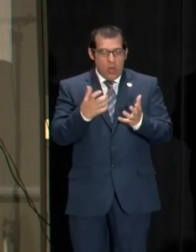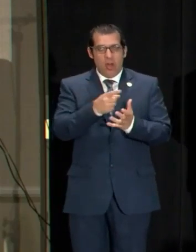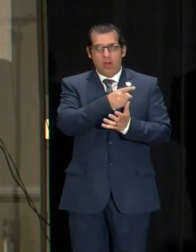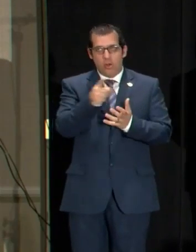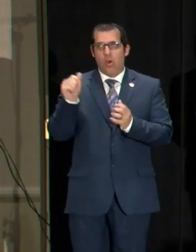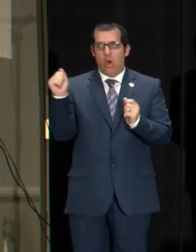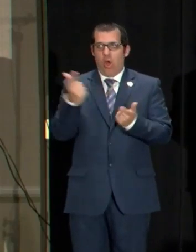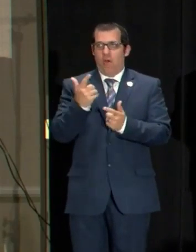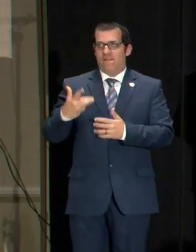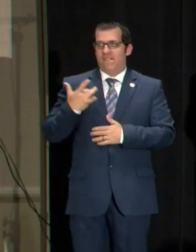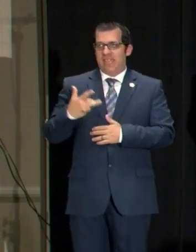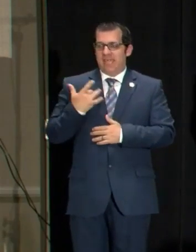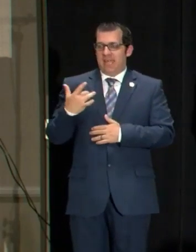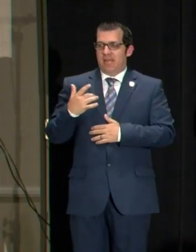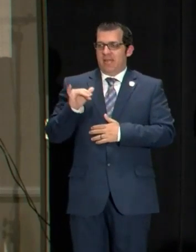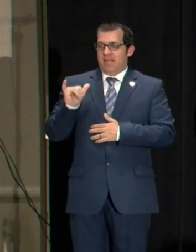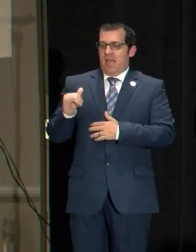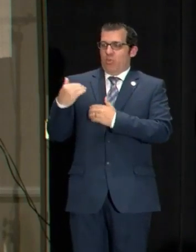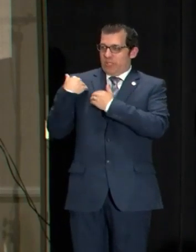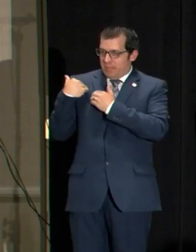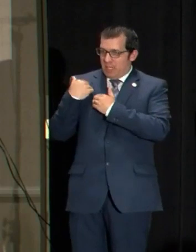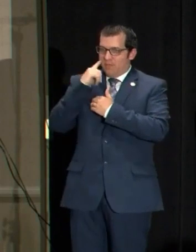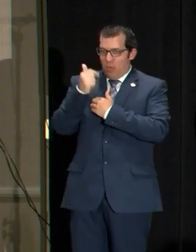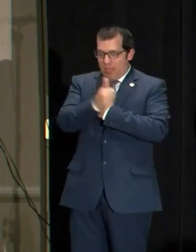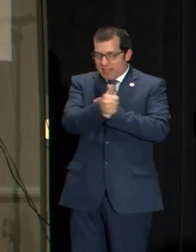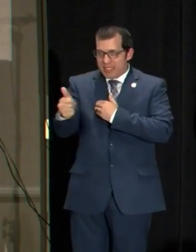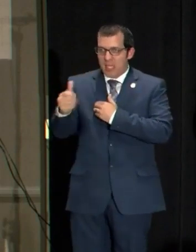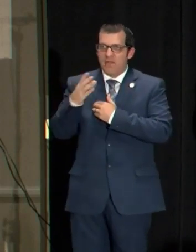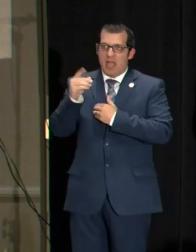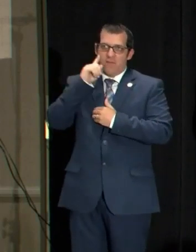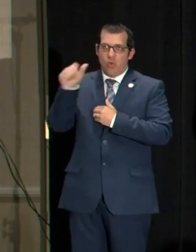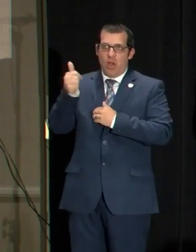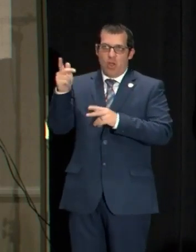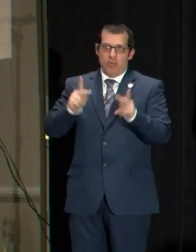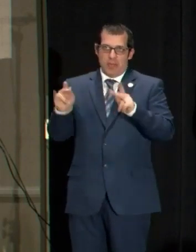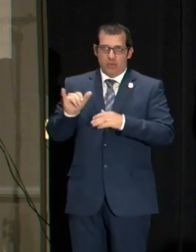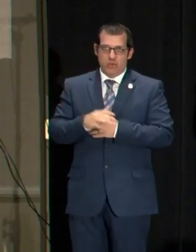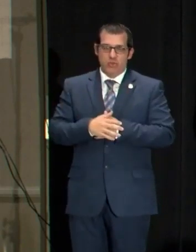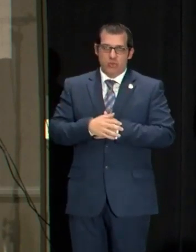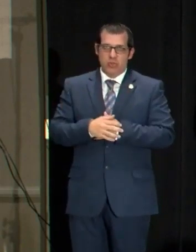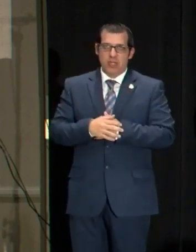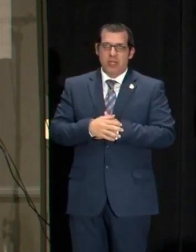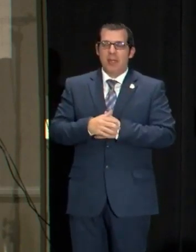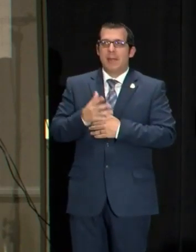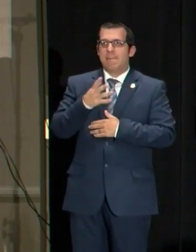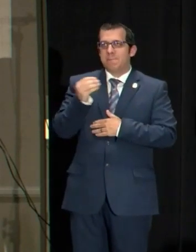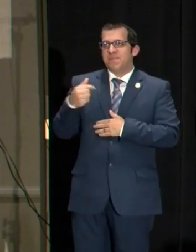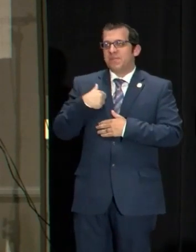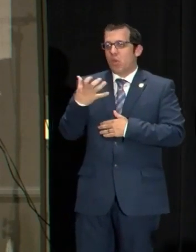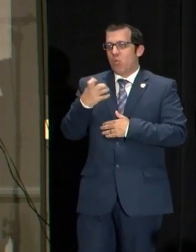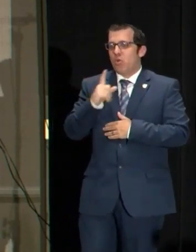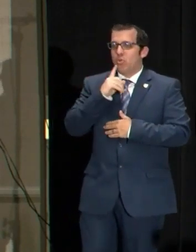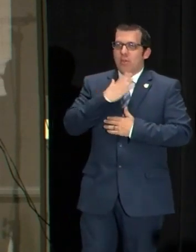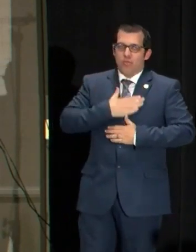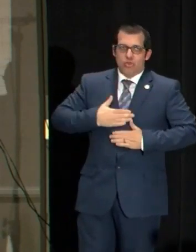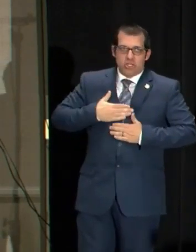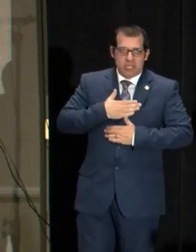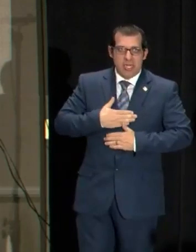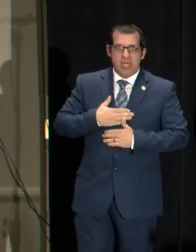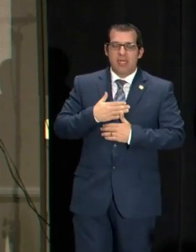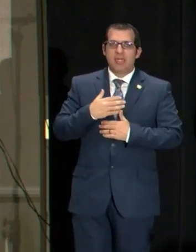everybody to feel a sense of responsibility for themselves and for others. And I want to appreciate